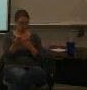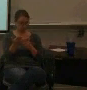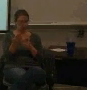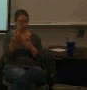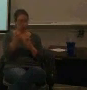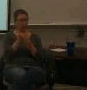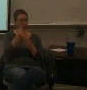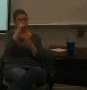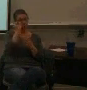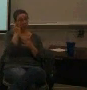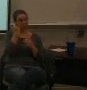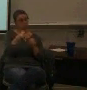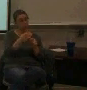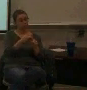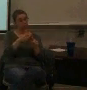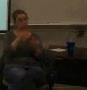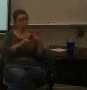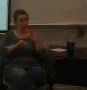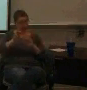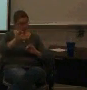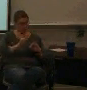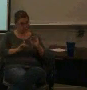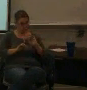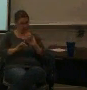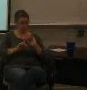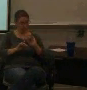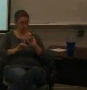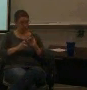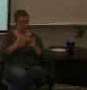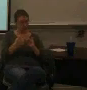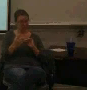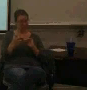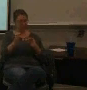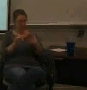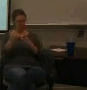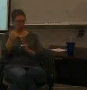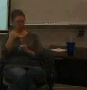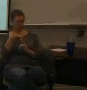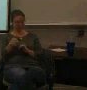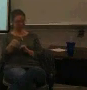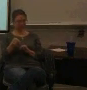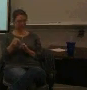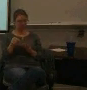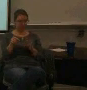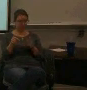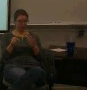that's because if you remember from your chemistry, the chemicals have these